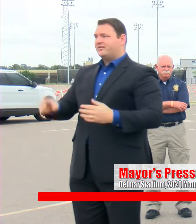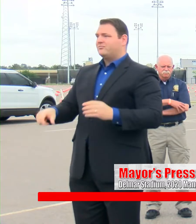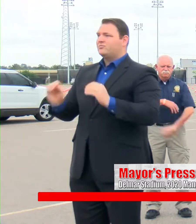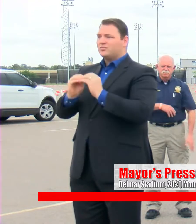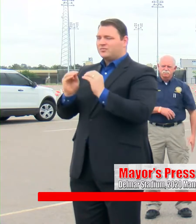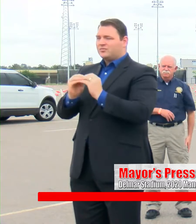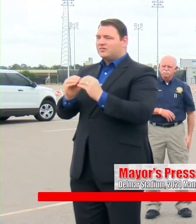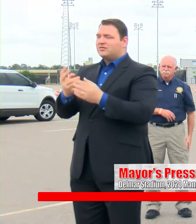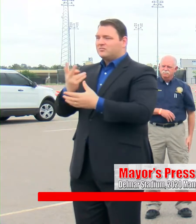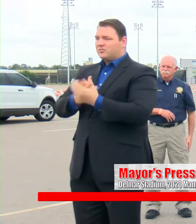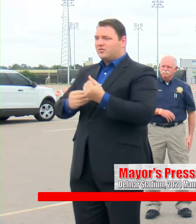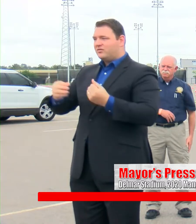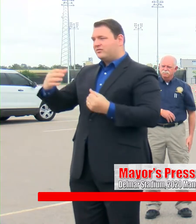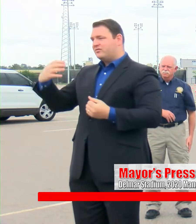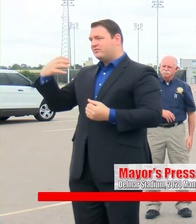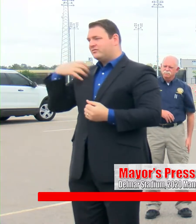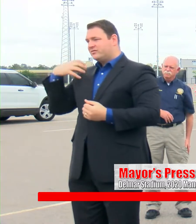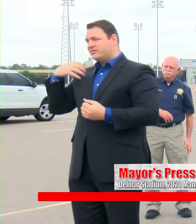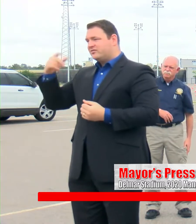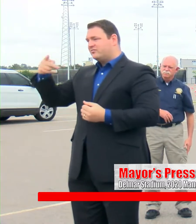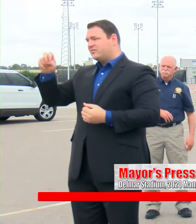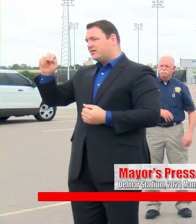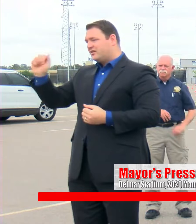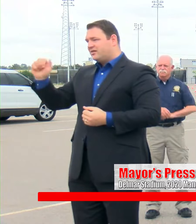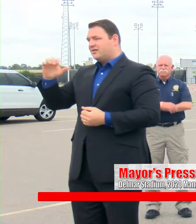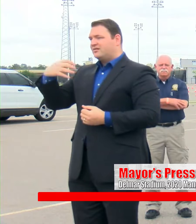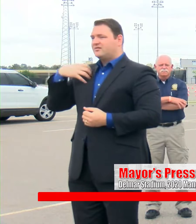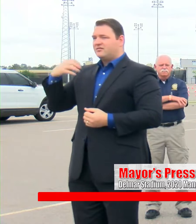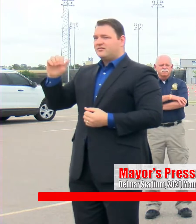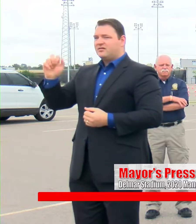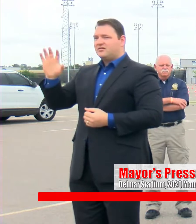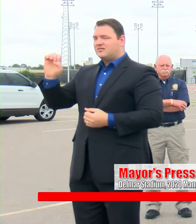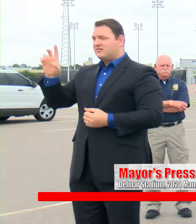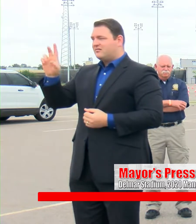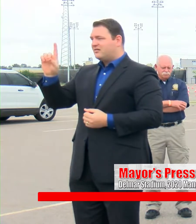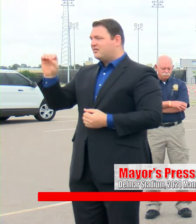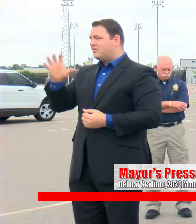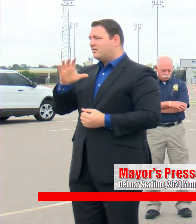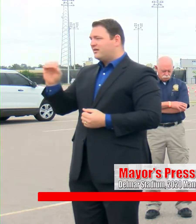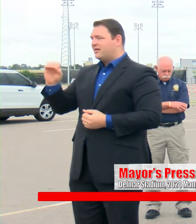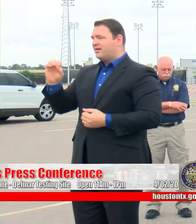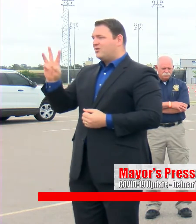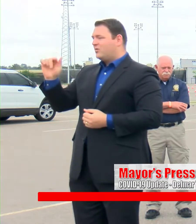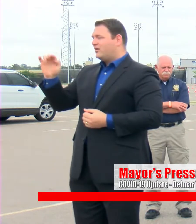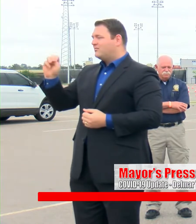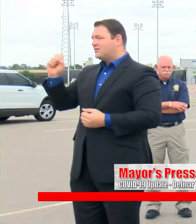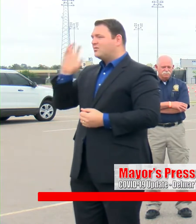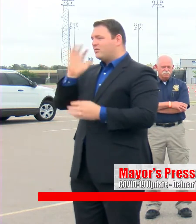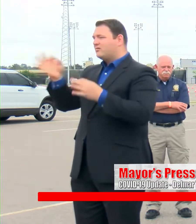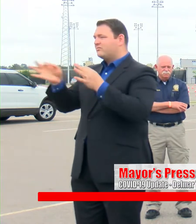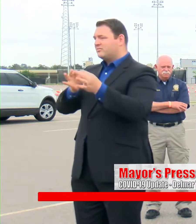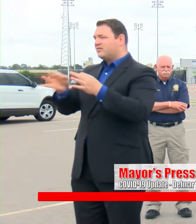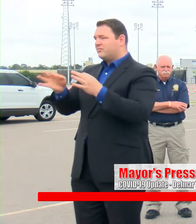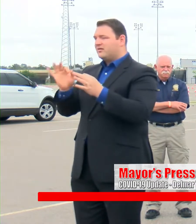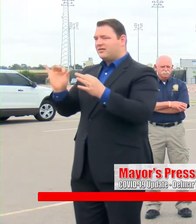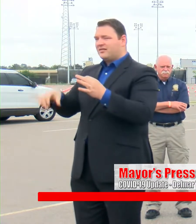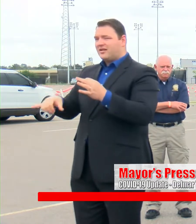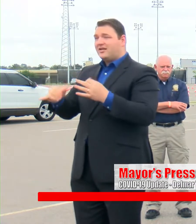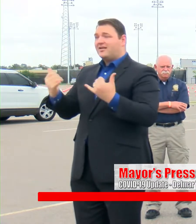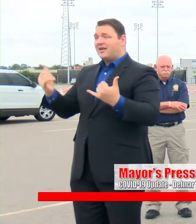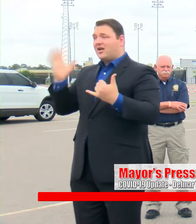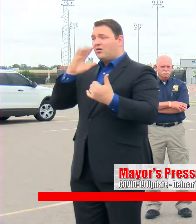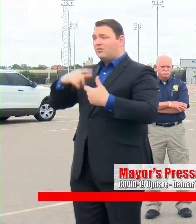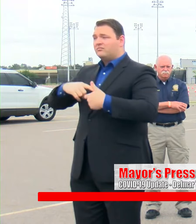Chief Acevedo, as well as Steve Director Williams, can speak to that in a short moment. So let me stop there for